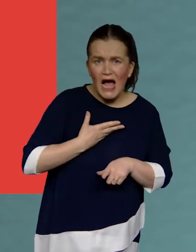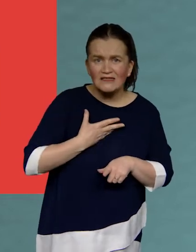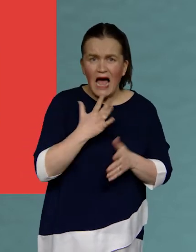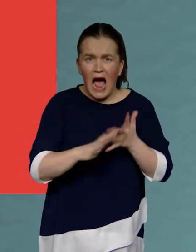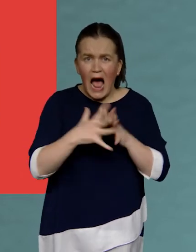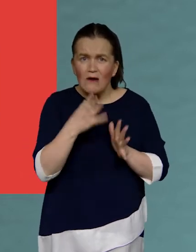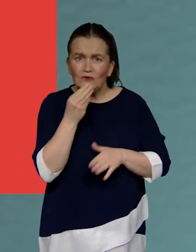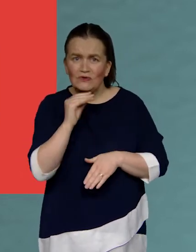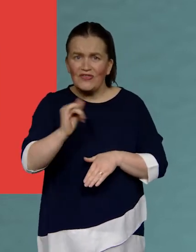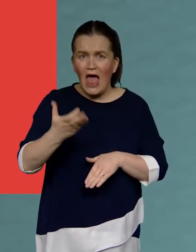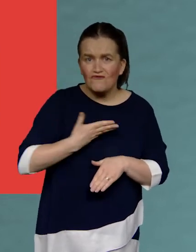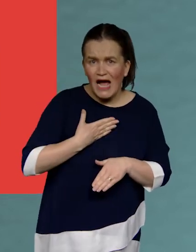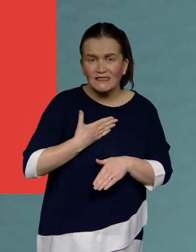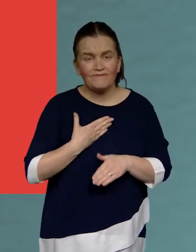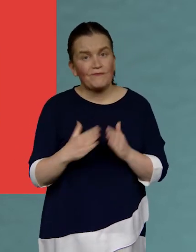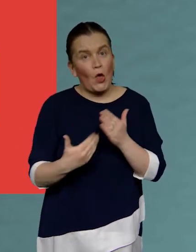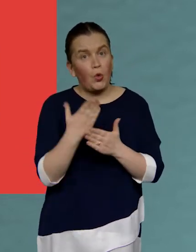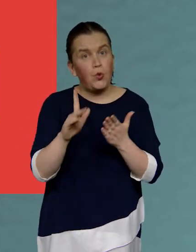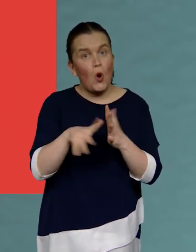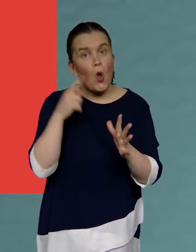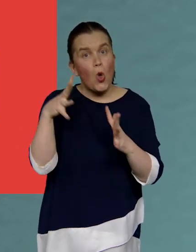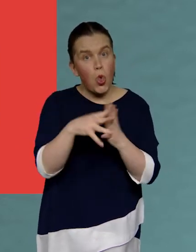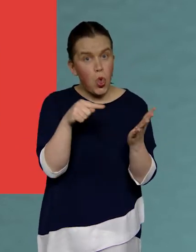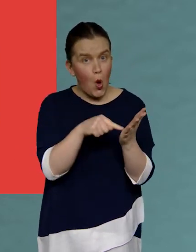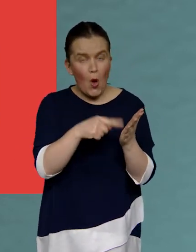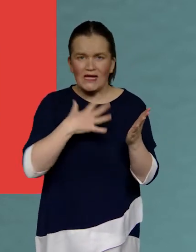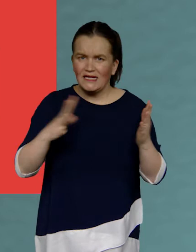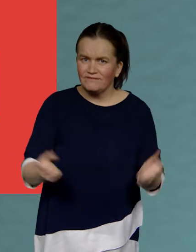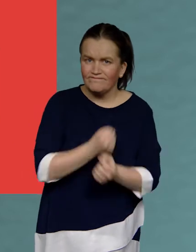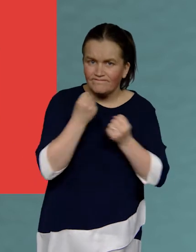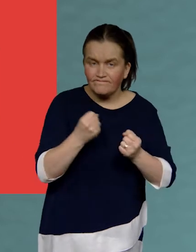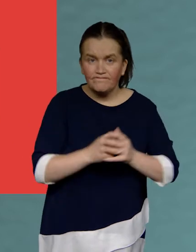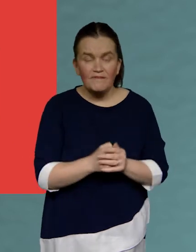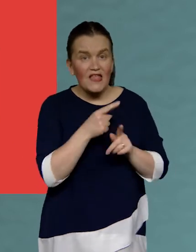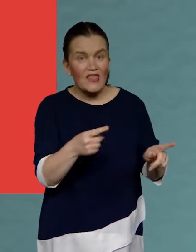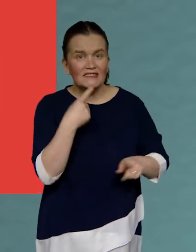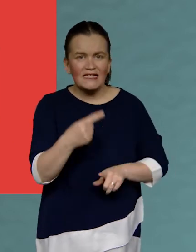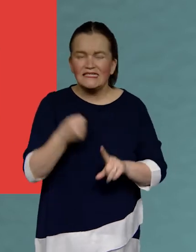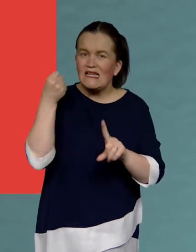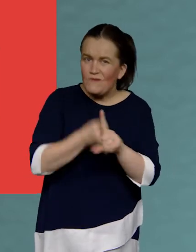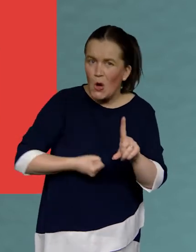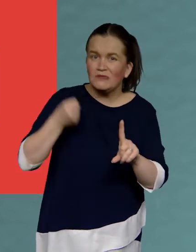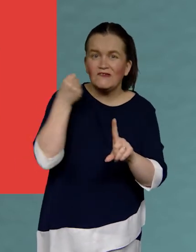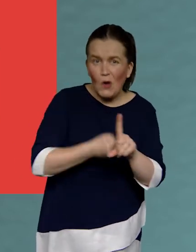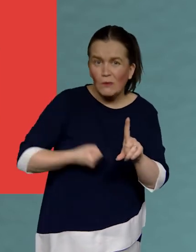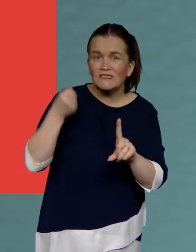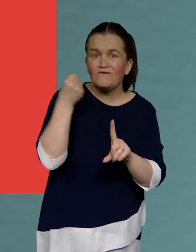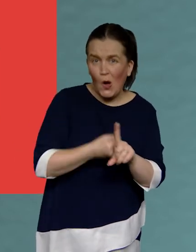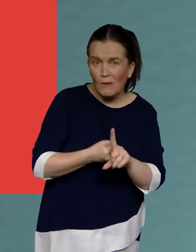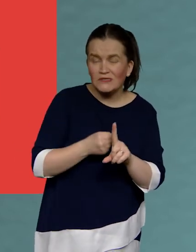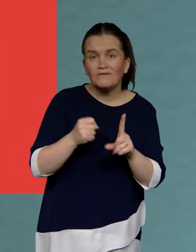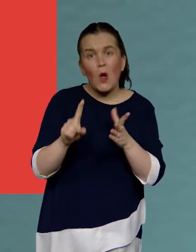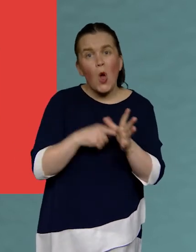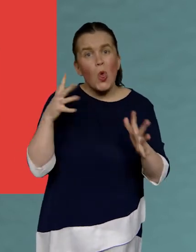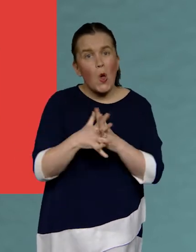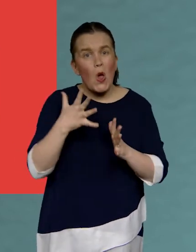People said, "Enforcement, enforcement, enforcement. The law needs to be meaningful and enforceable. If the laws we already have worked, then we would